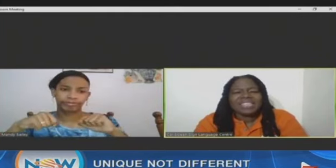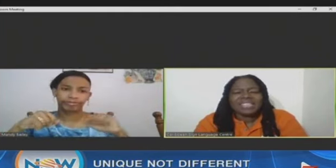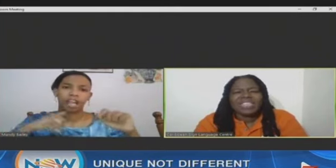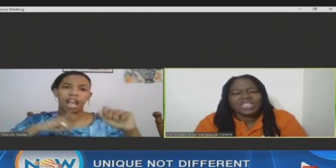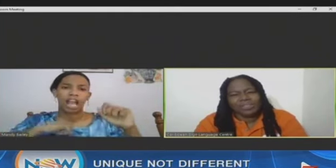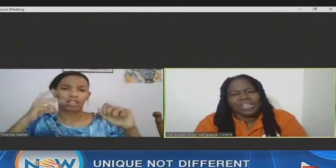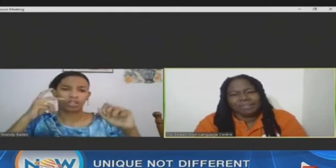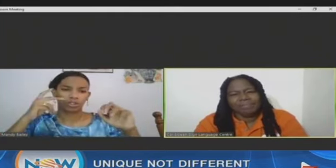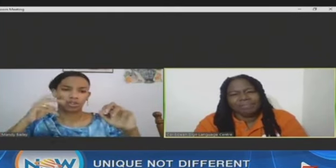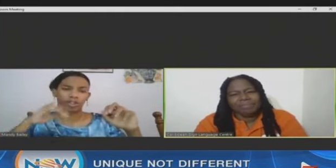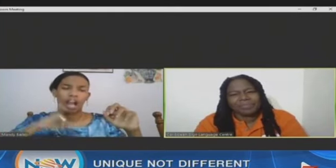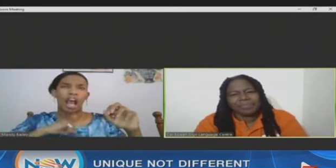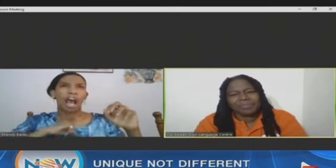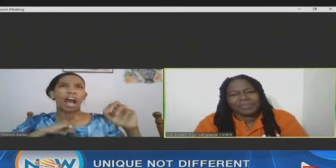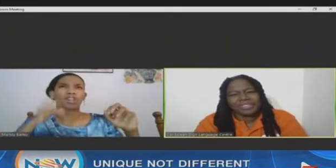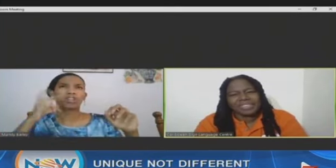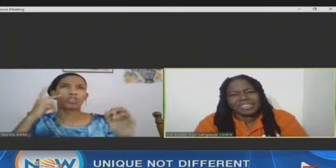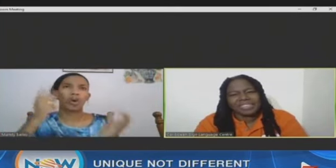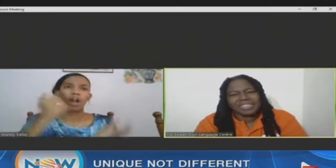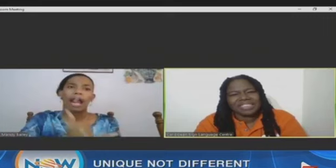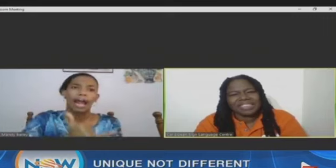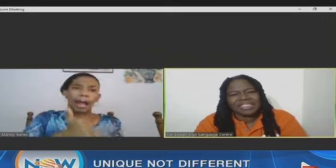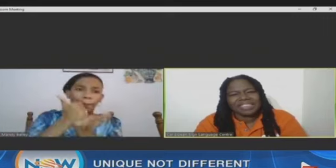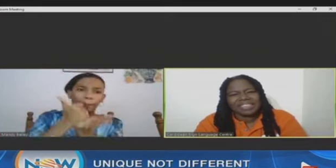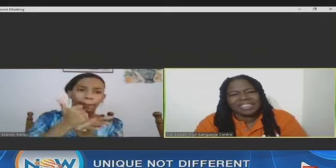I see children.